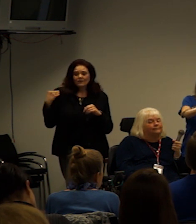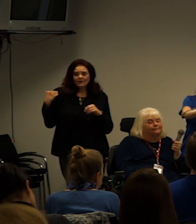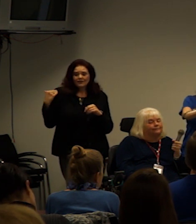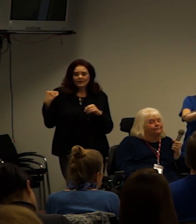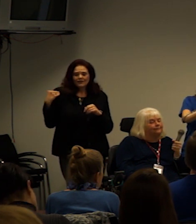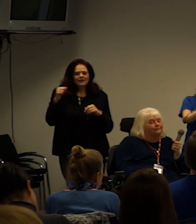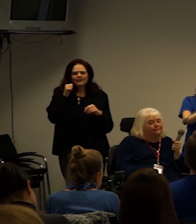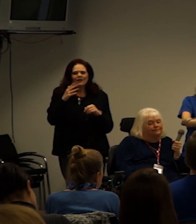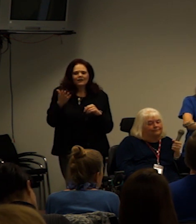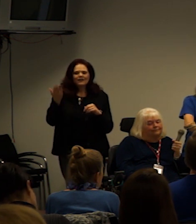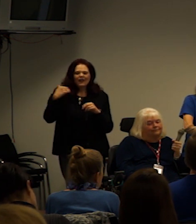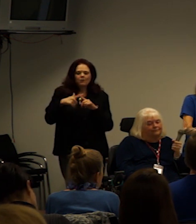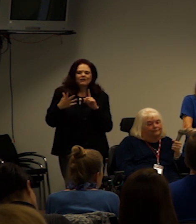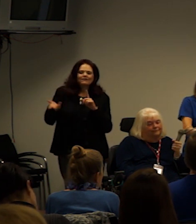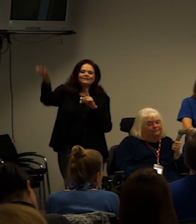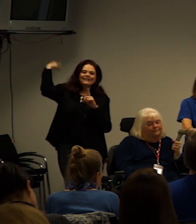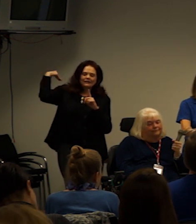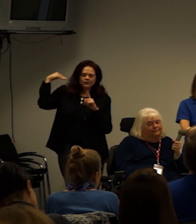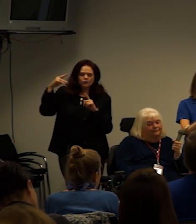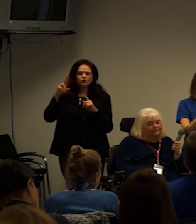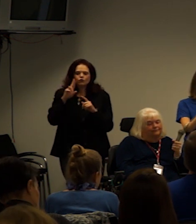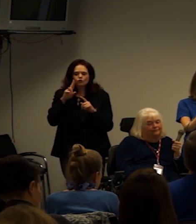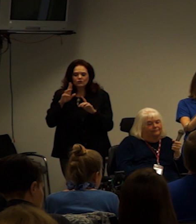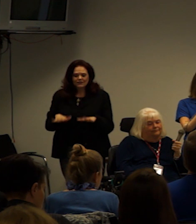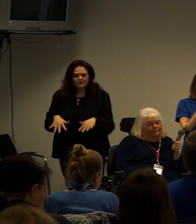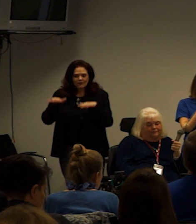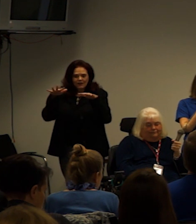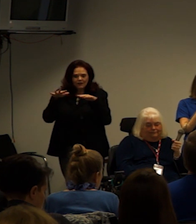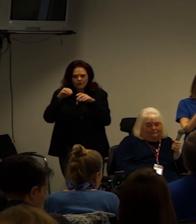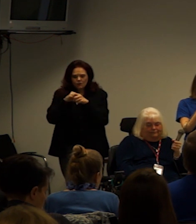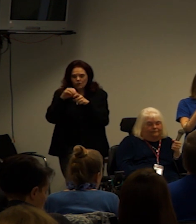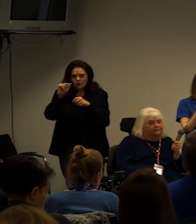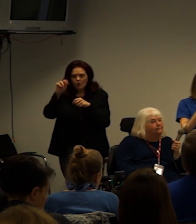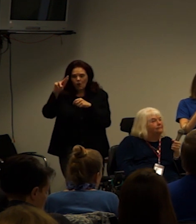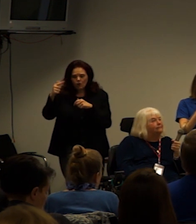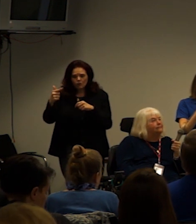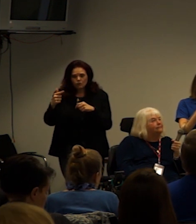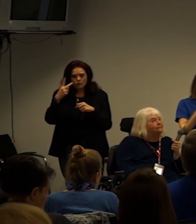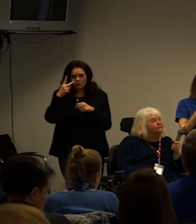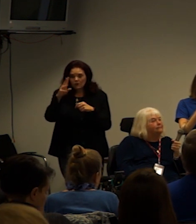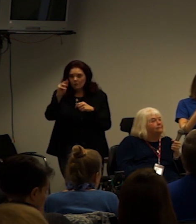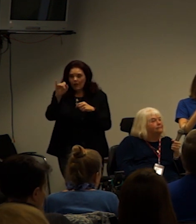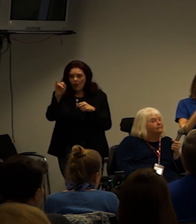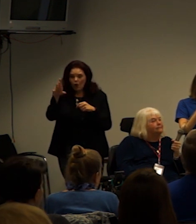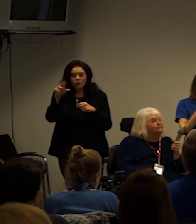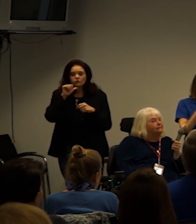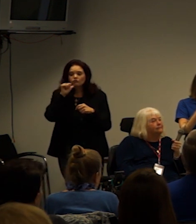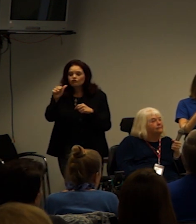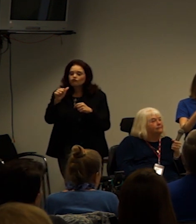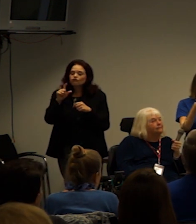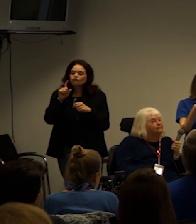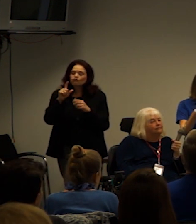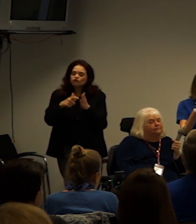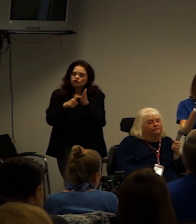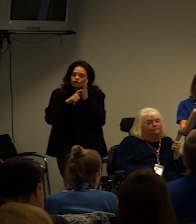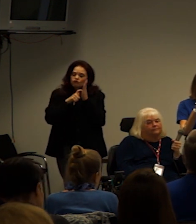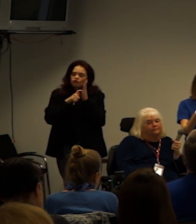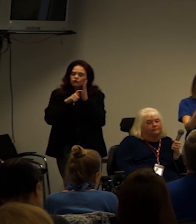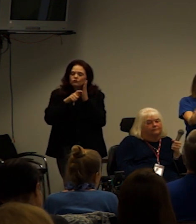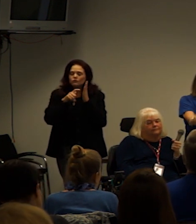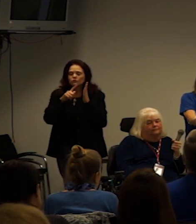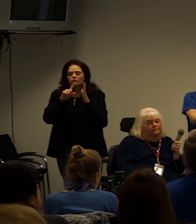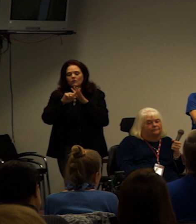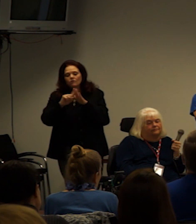last time, not this past time, when Houston flooded this back in August, the mayor did not declare a mandatory evacuation,